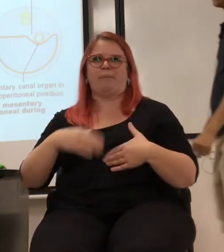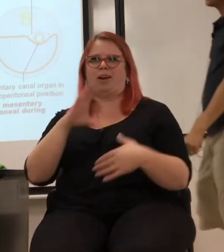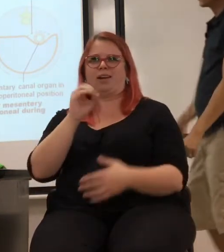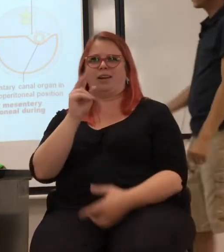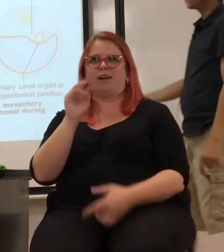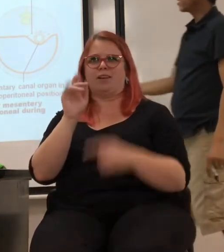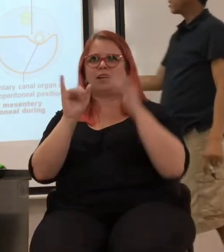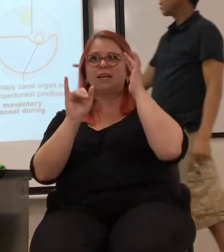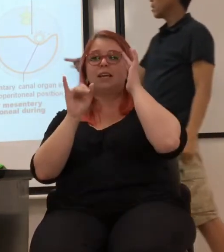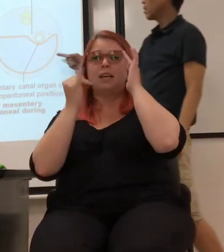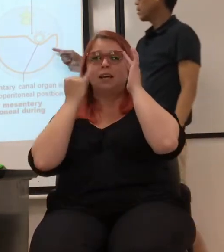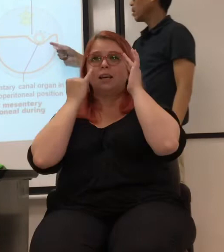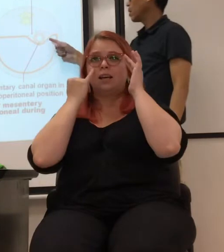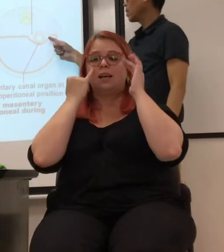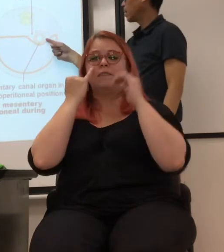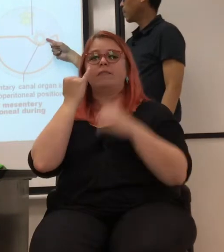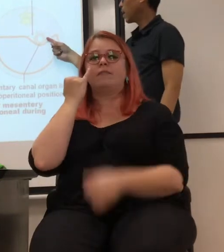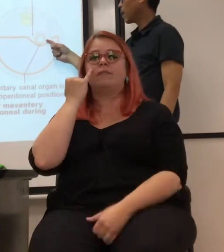you get